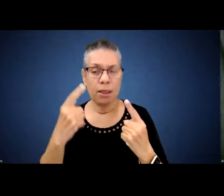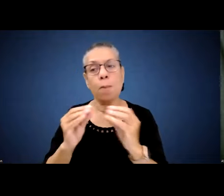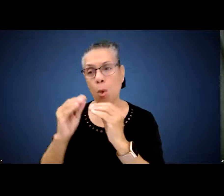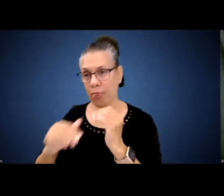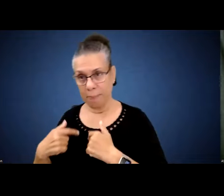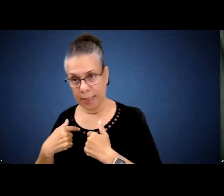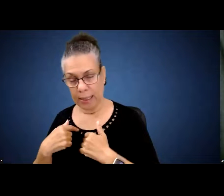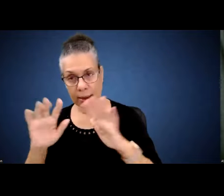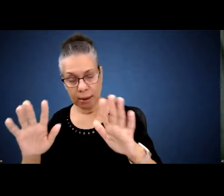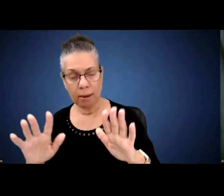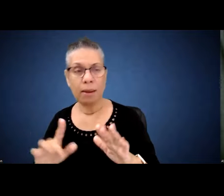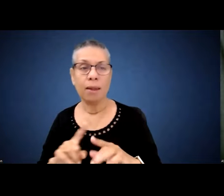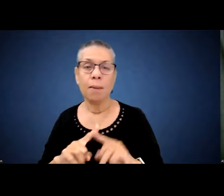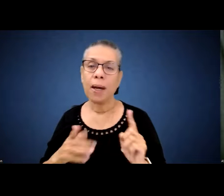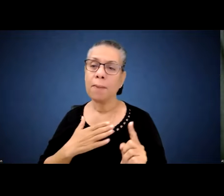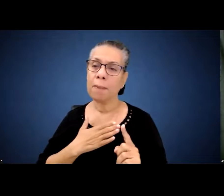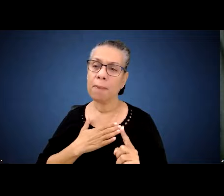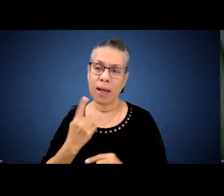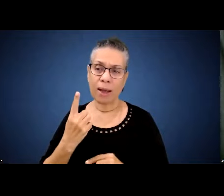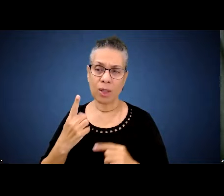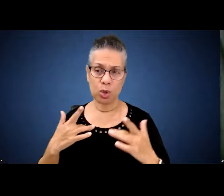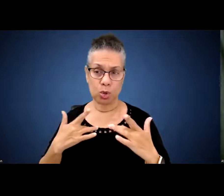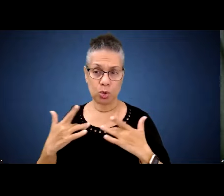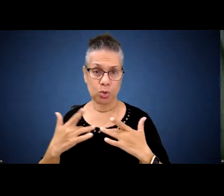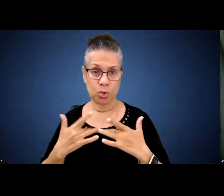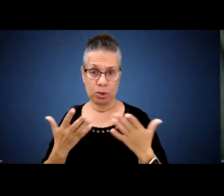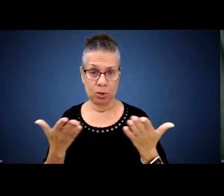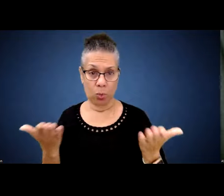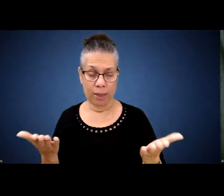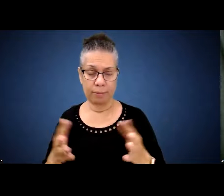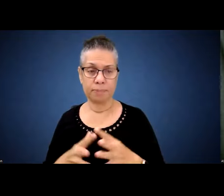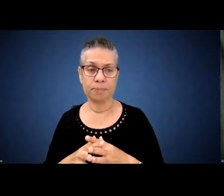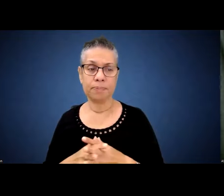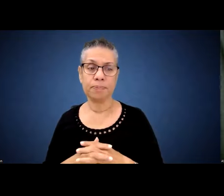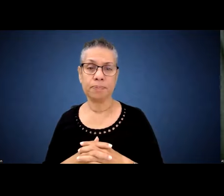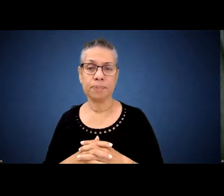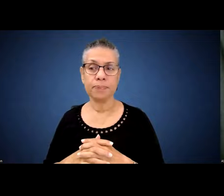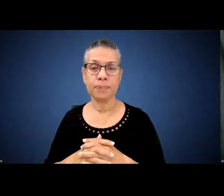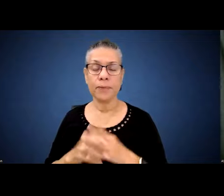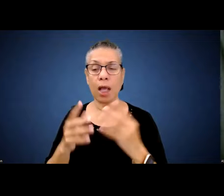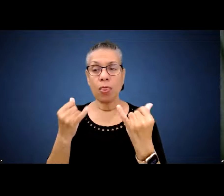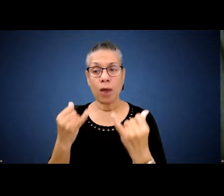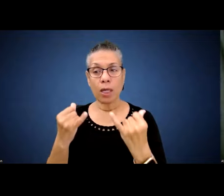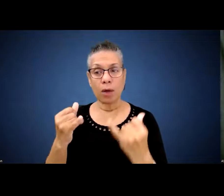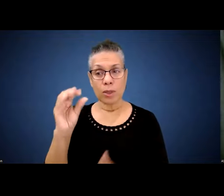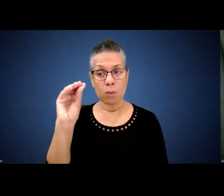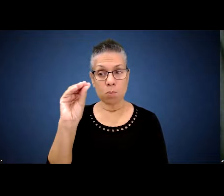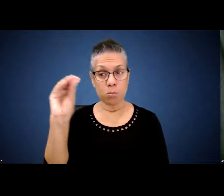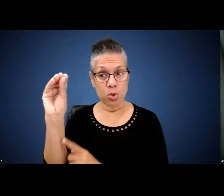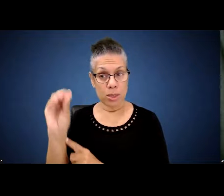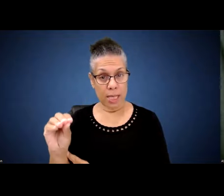me. But I guess my main concern is whether the current percentages